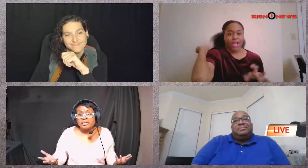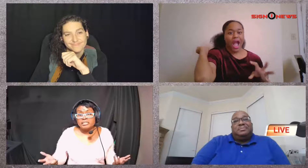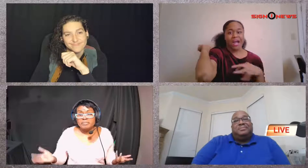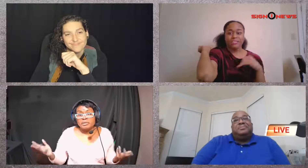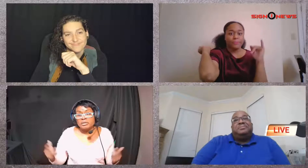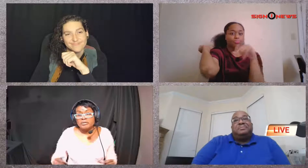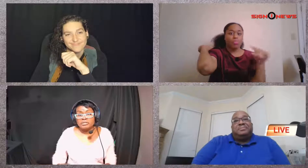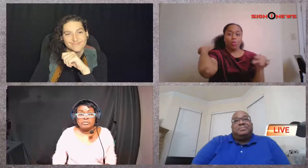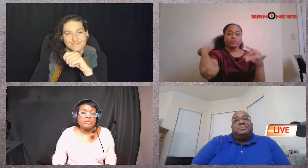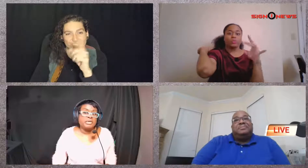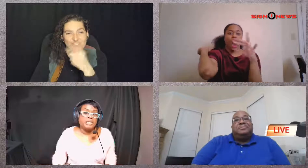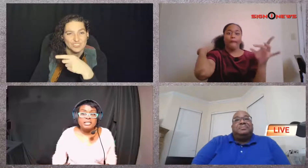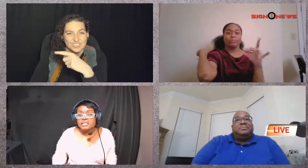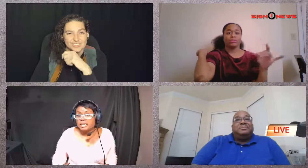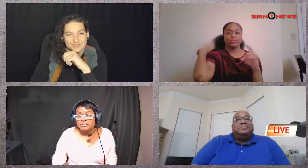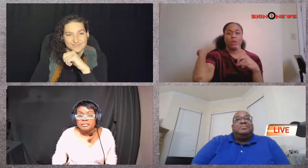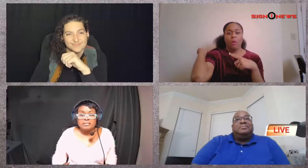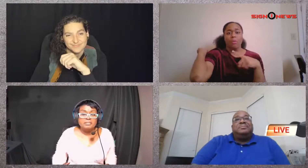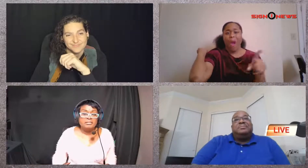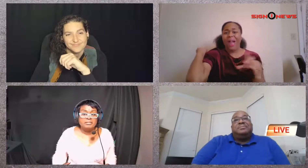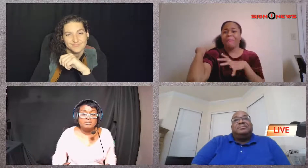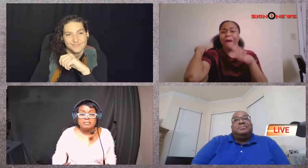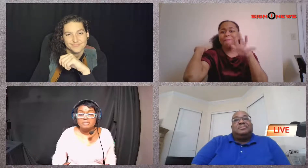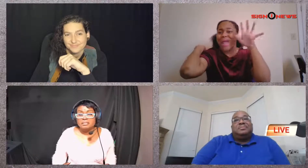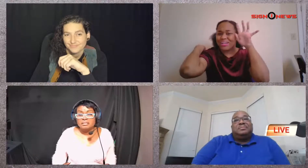deaf people tend to say, "Oh, did you go to Gallaudet?"